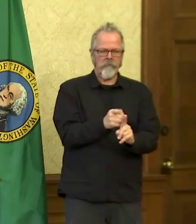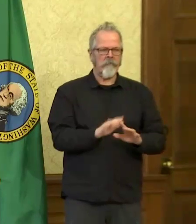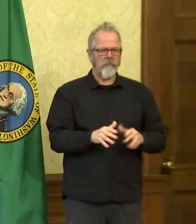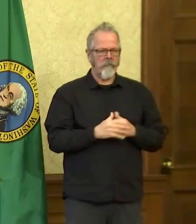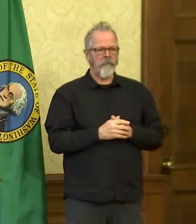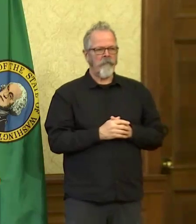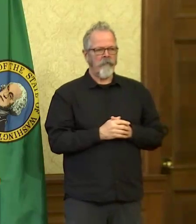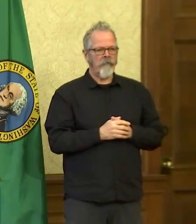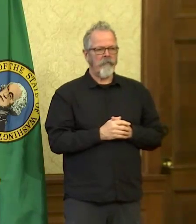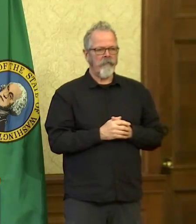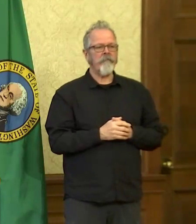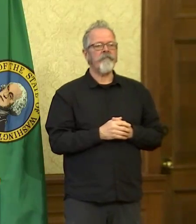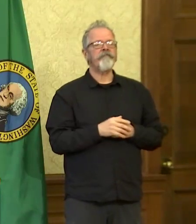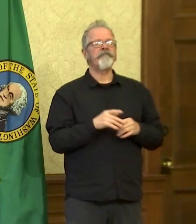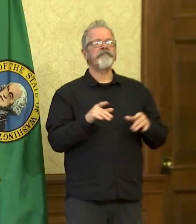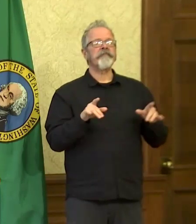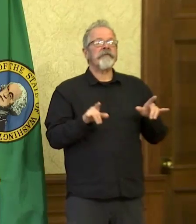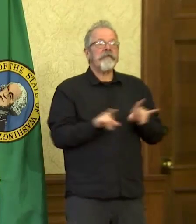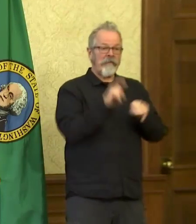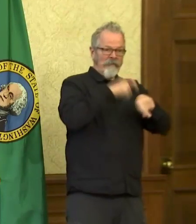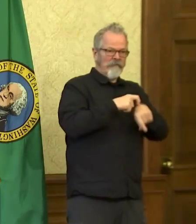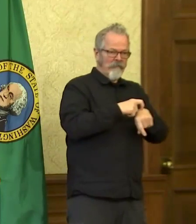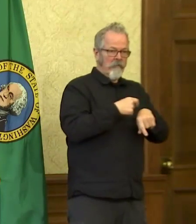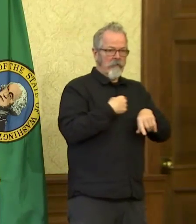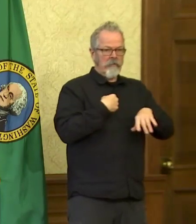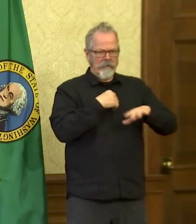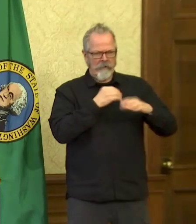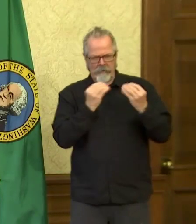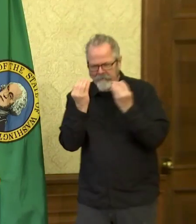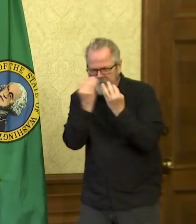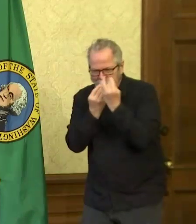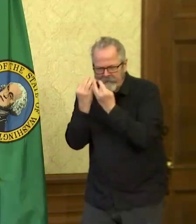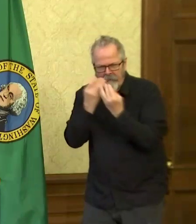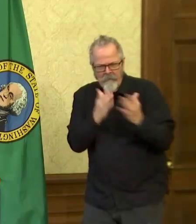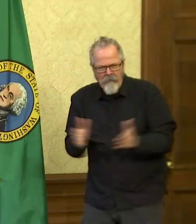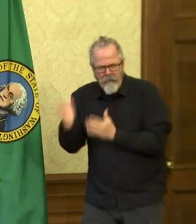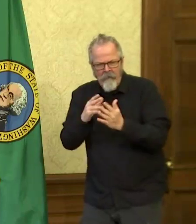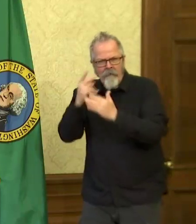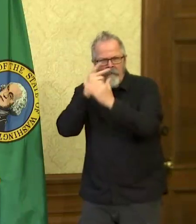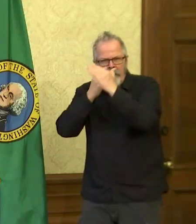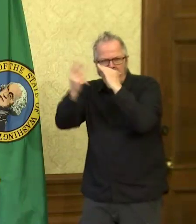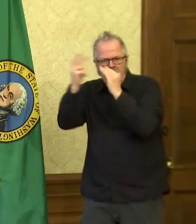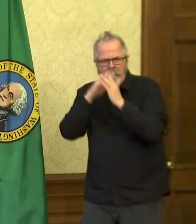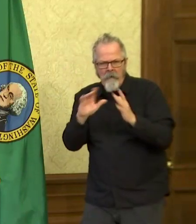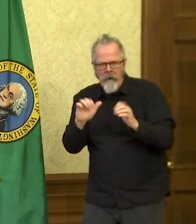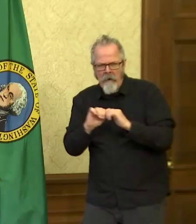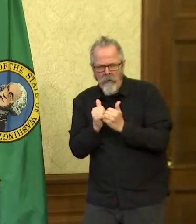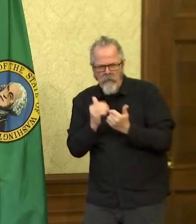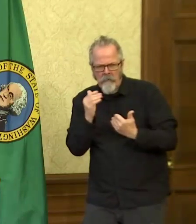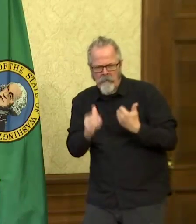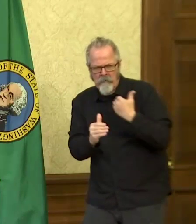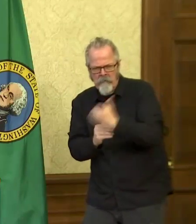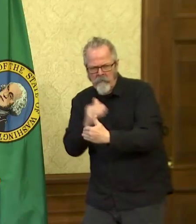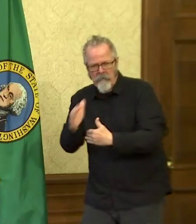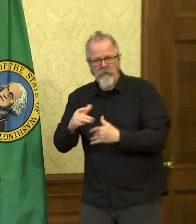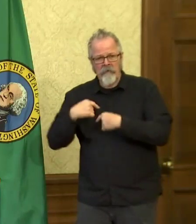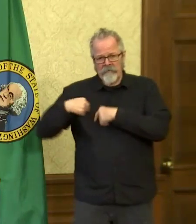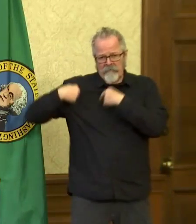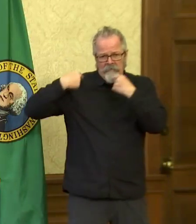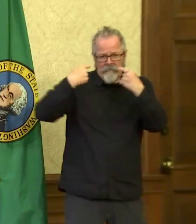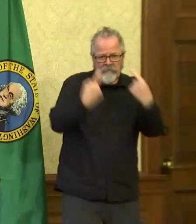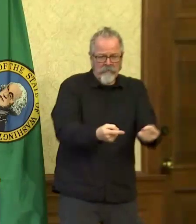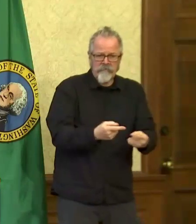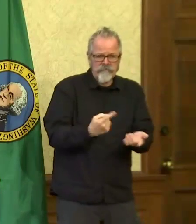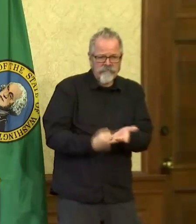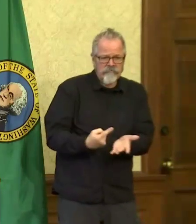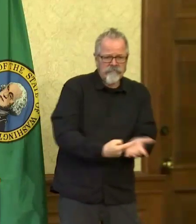economy since my first initial Stay Home, Stay Healthy order. And today, I'm glad to say that we have reached the first